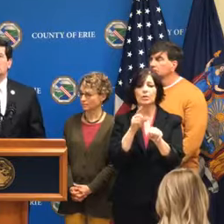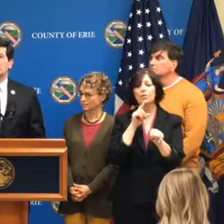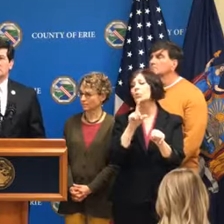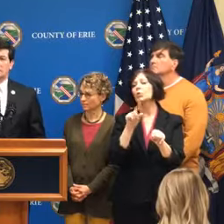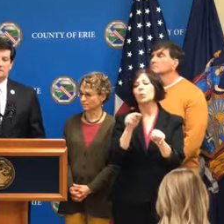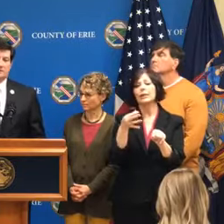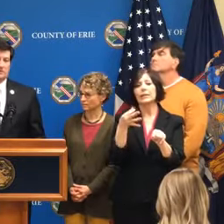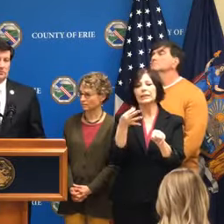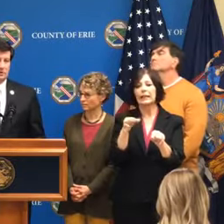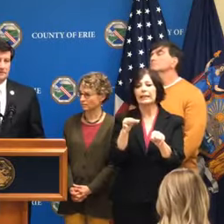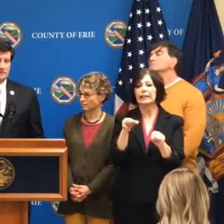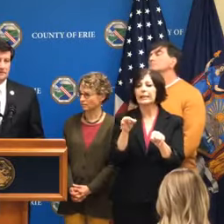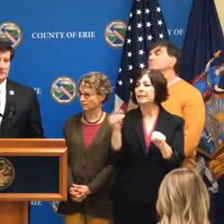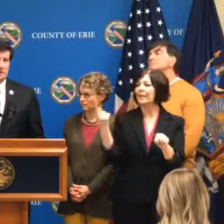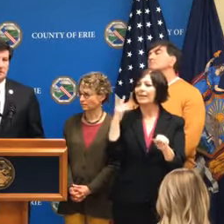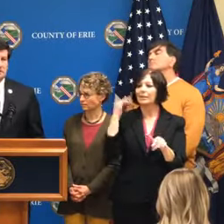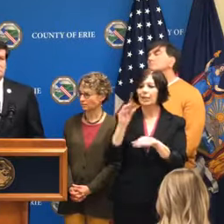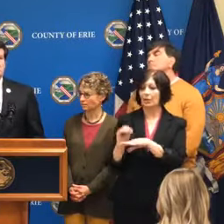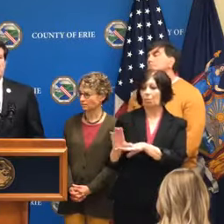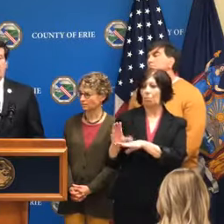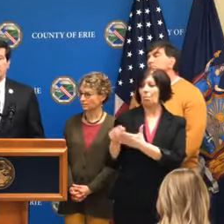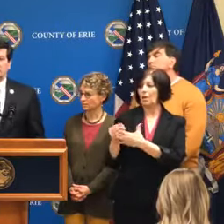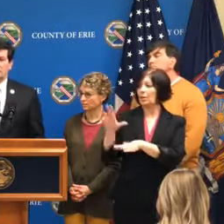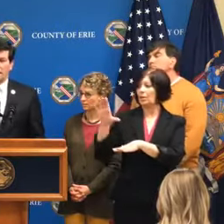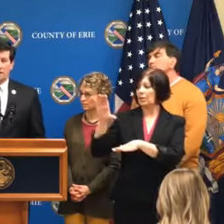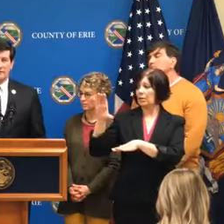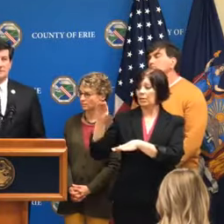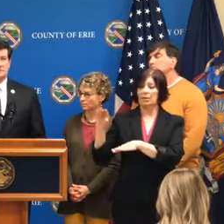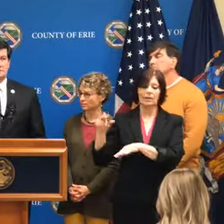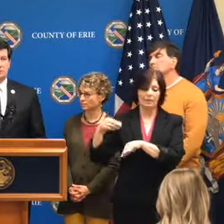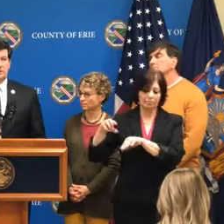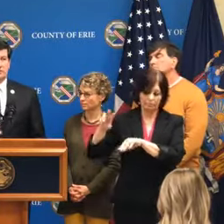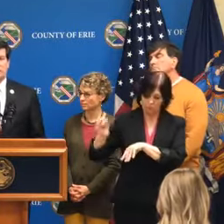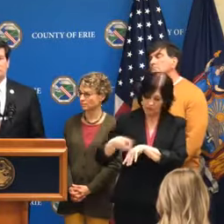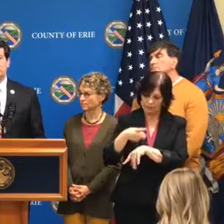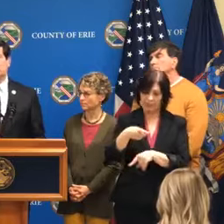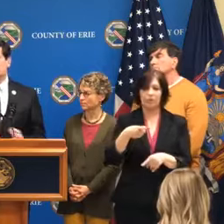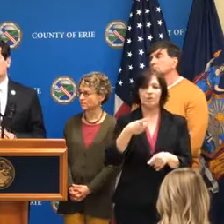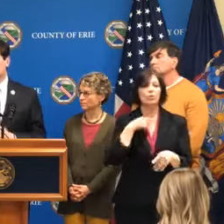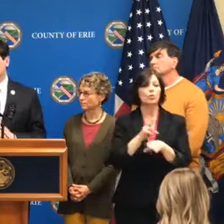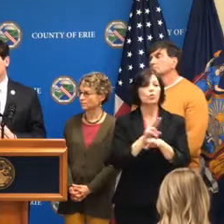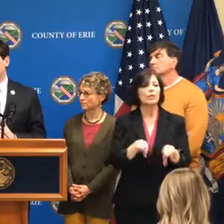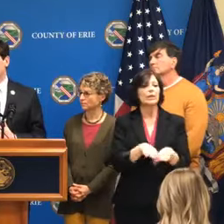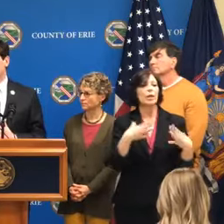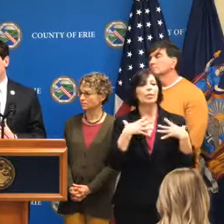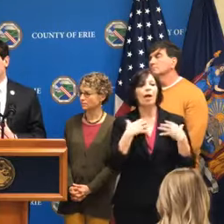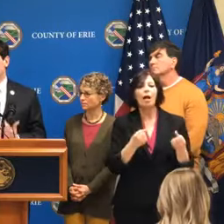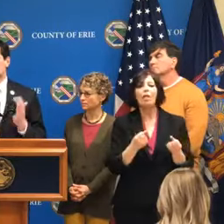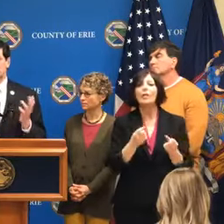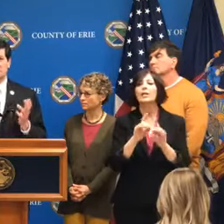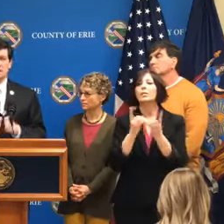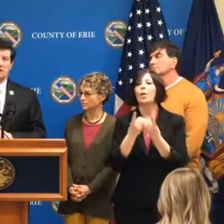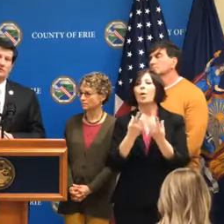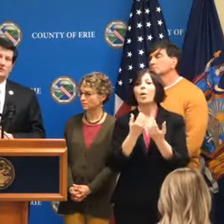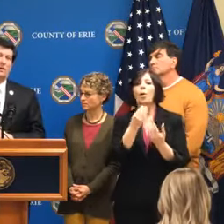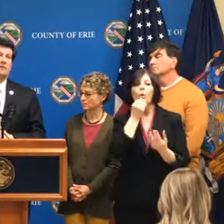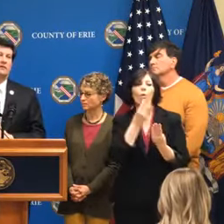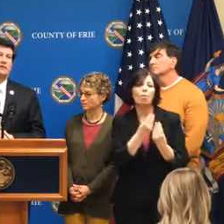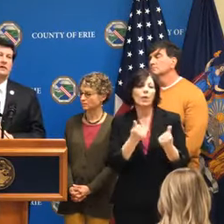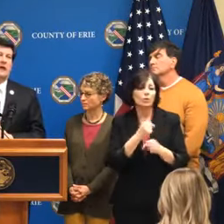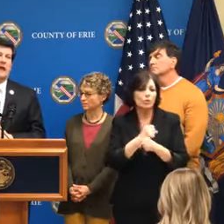2019 expected surplus by my office, the Department of Health, the Department of Homeland Security and Emergency Services, and